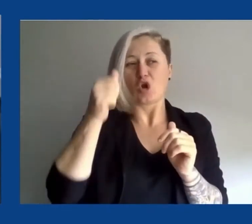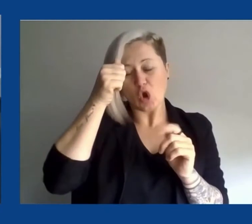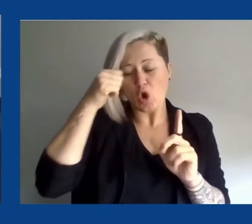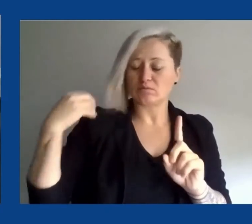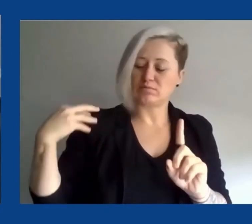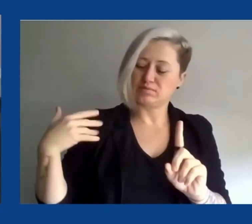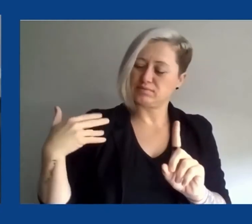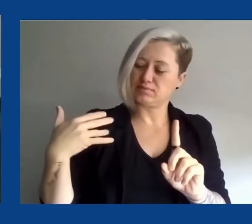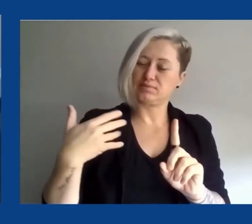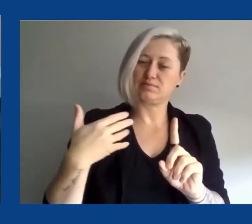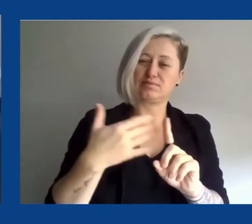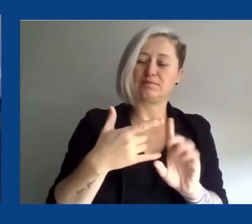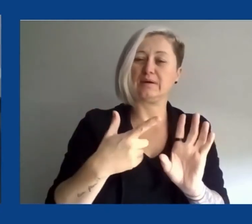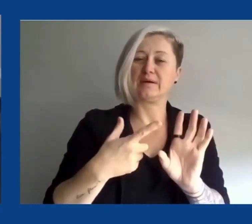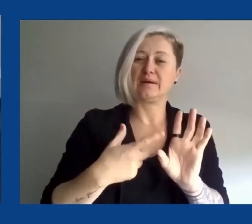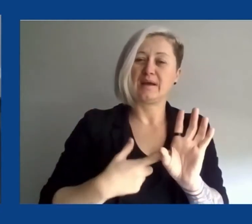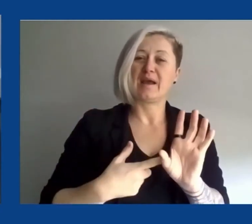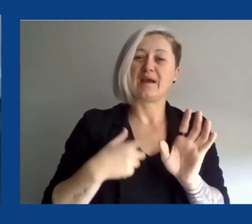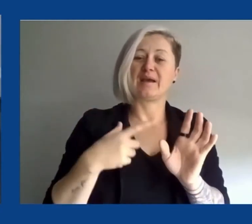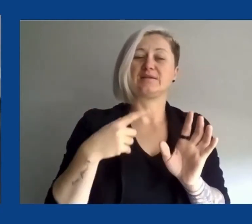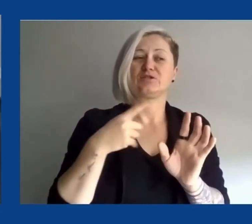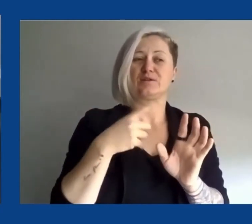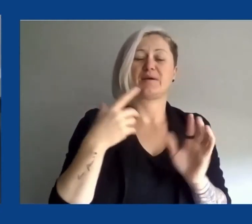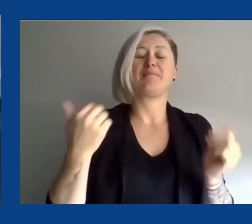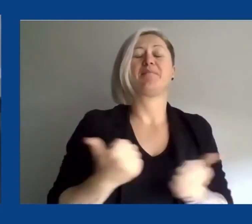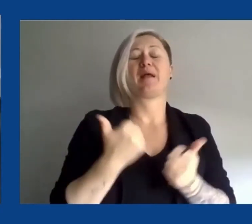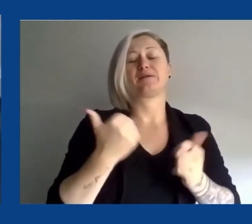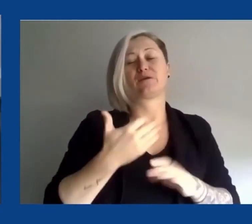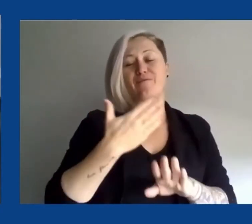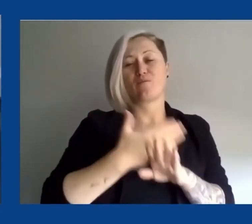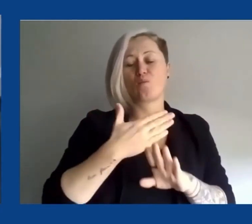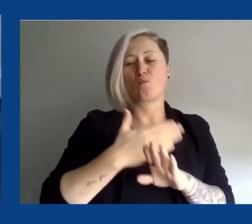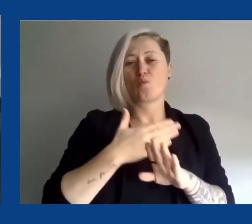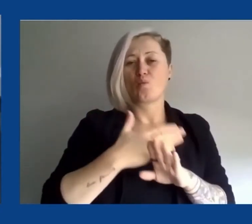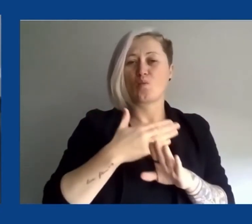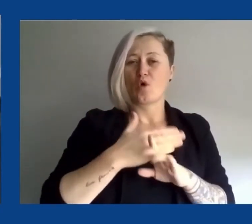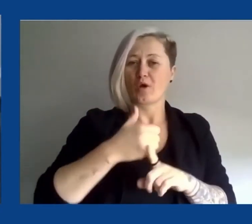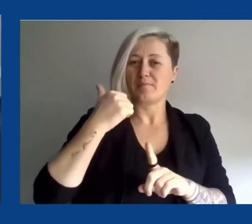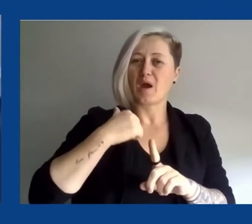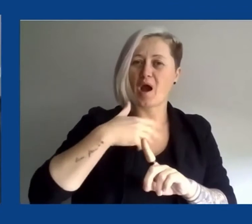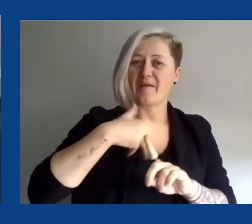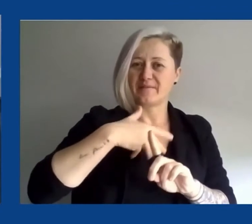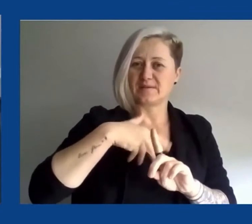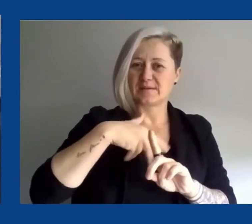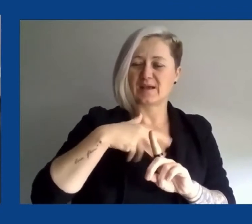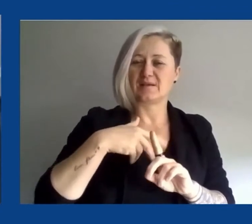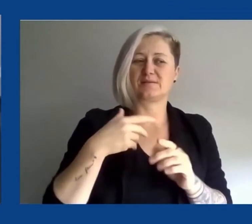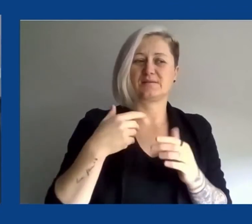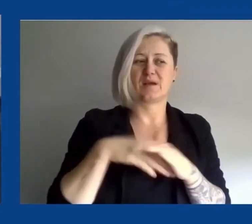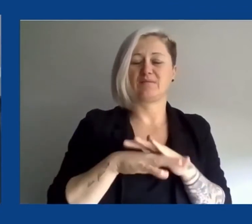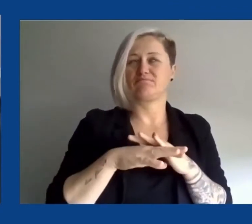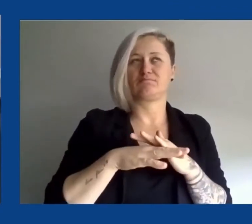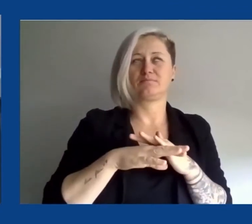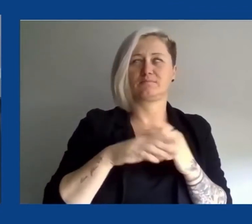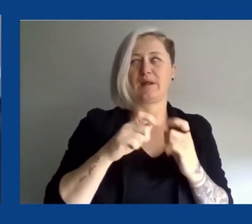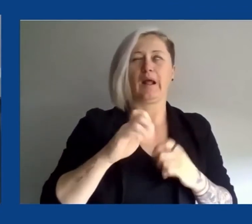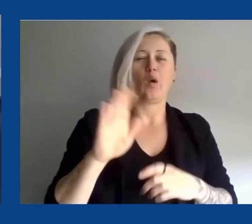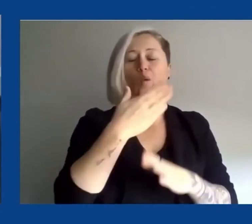much work behind the scenes in just about every university there is in this